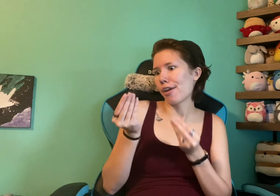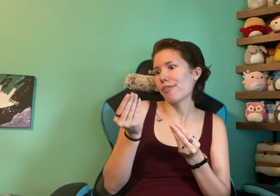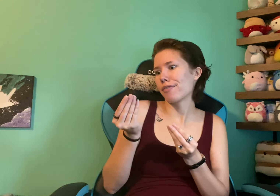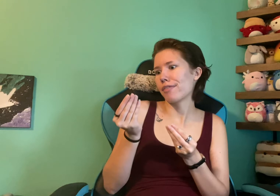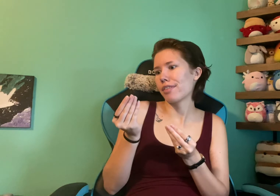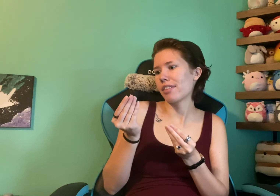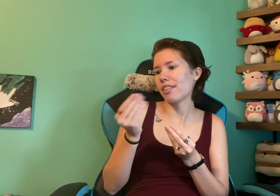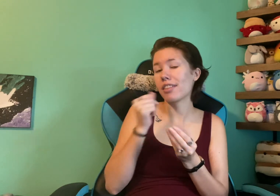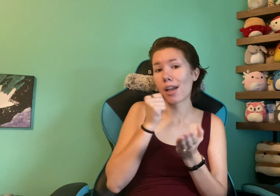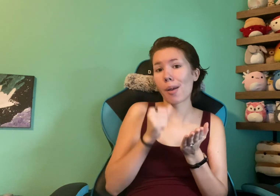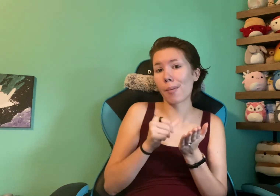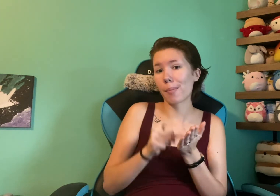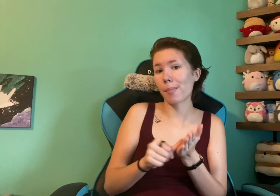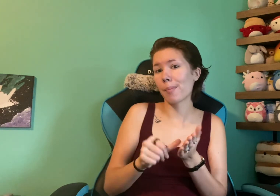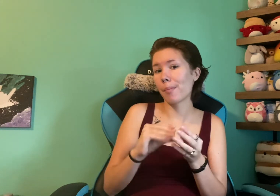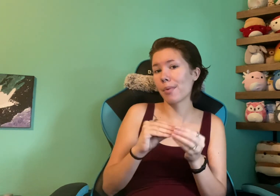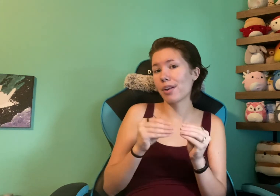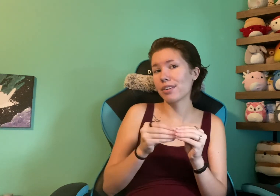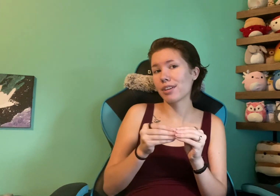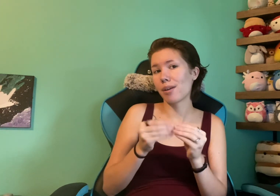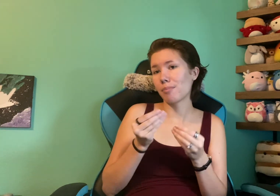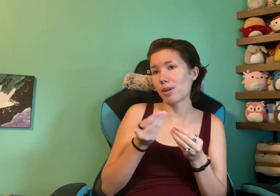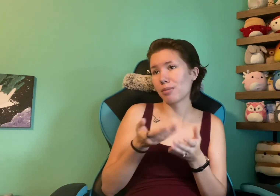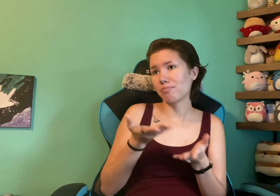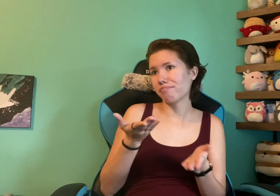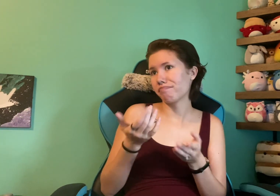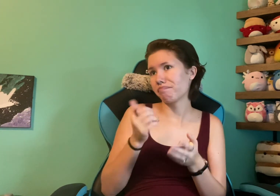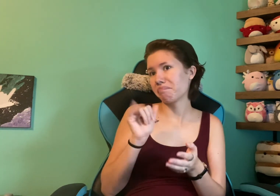help. Well, actually, it is the starting of the page.